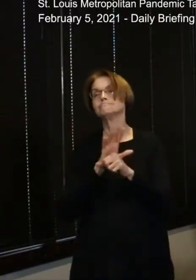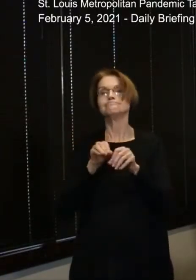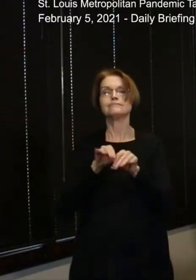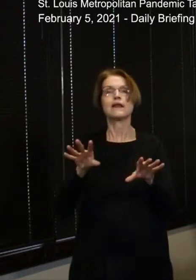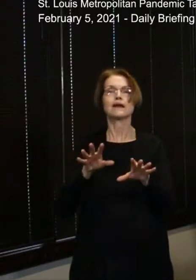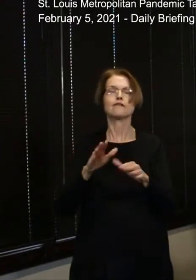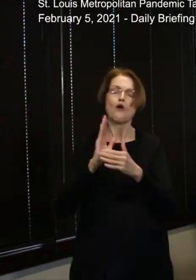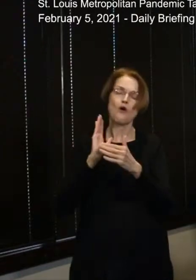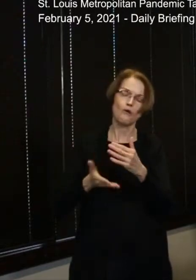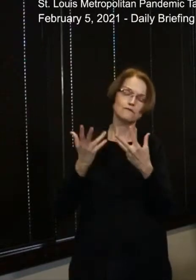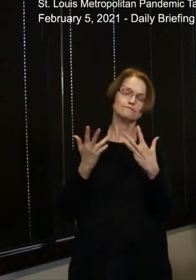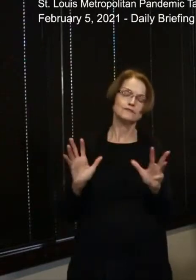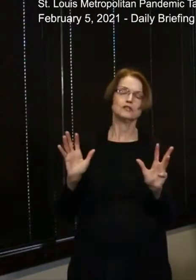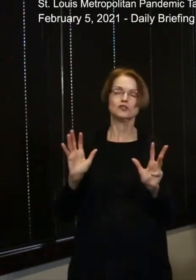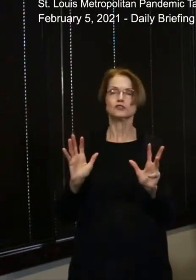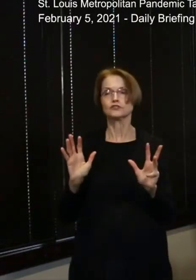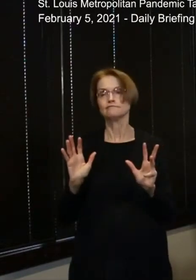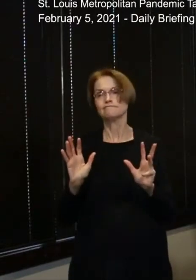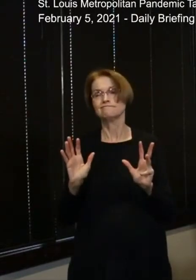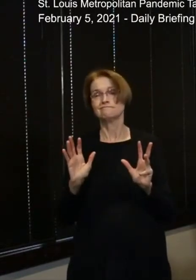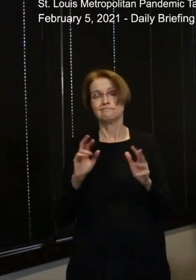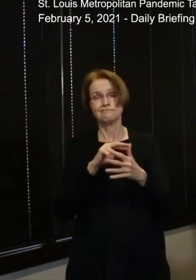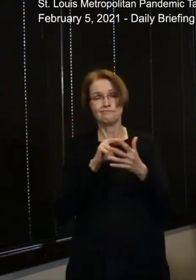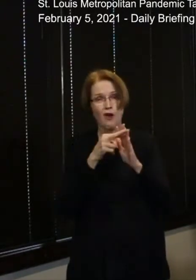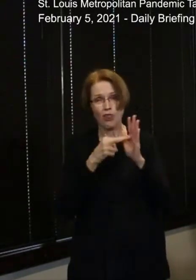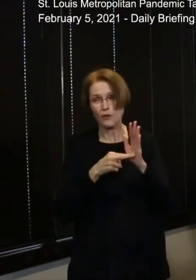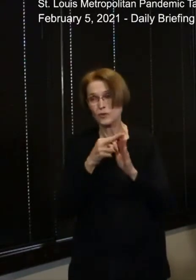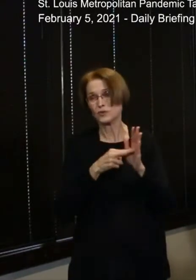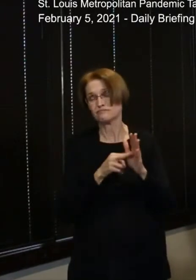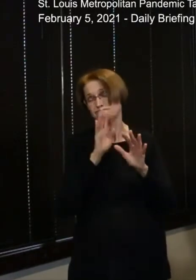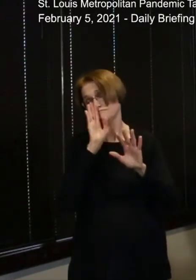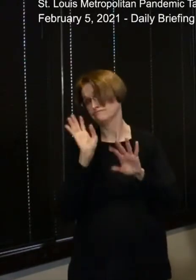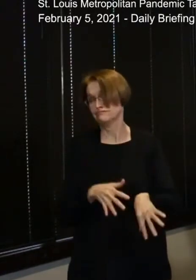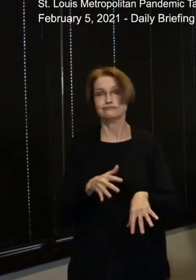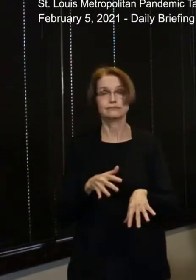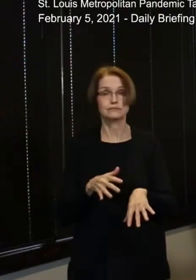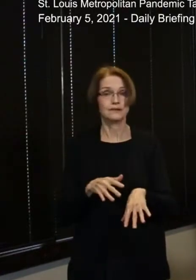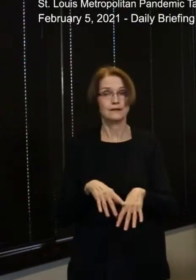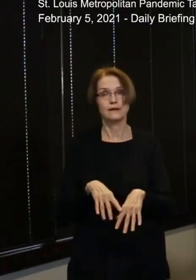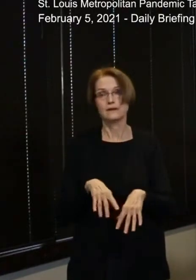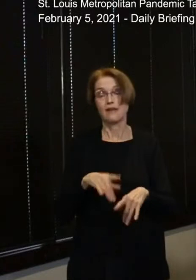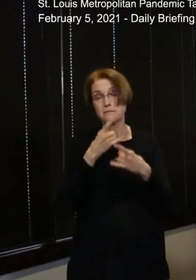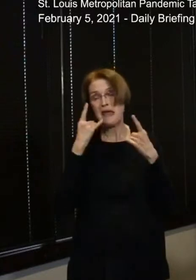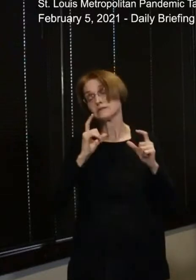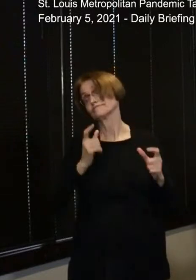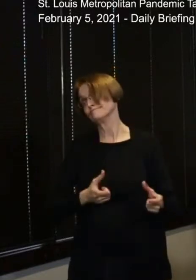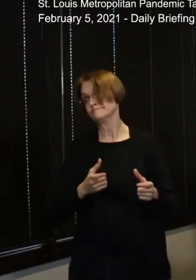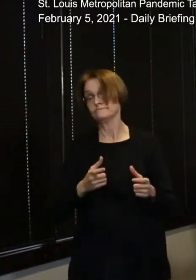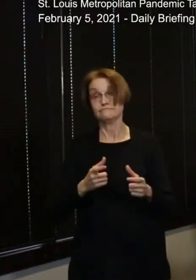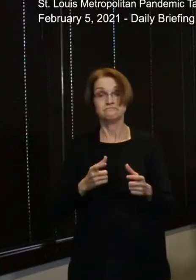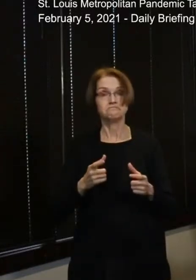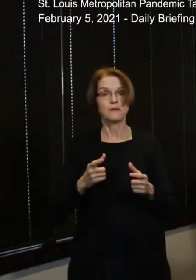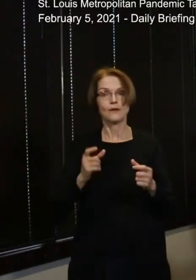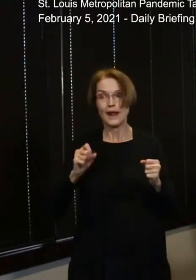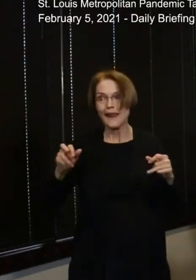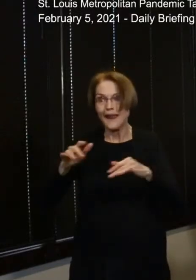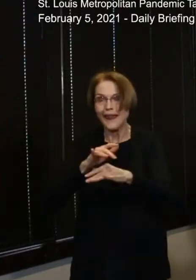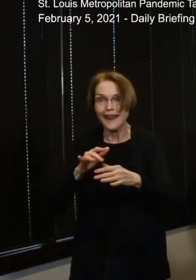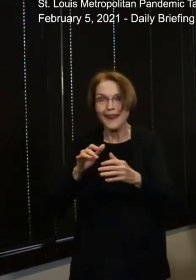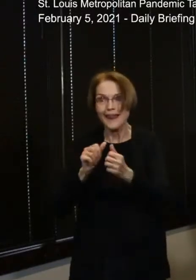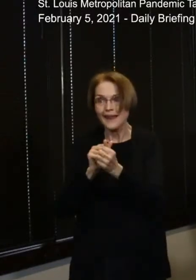and we don't have to do all of the mitigation strategies, such as wearing a mask and social distancing and gathering in